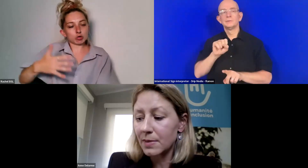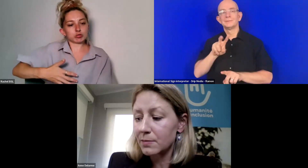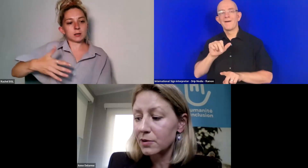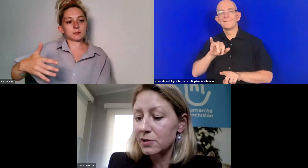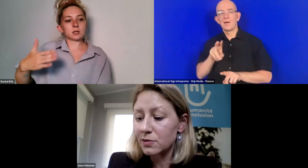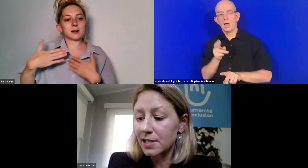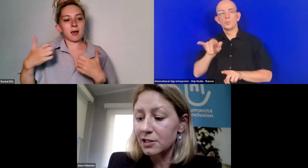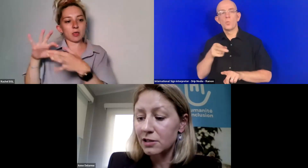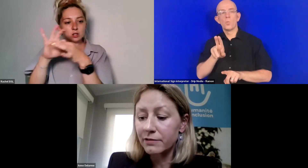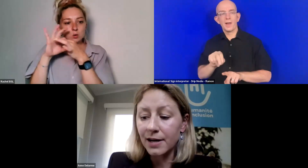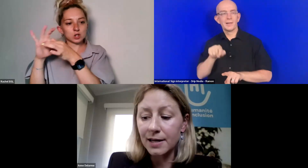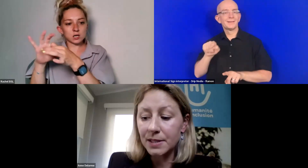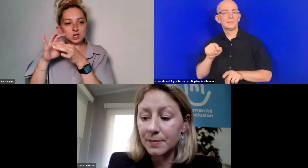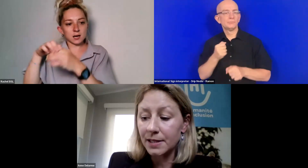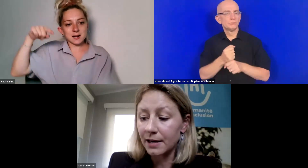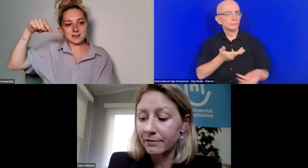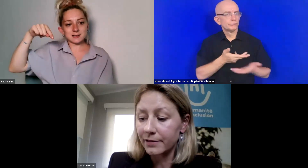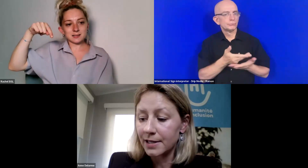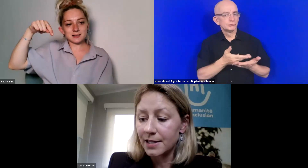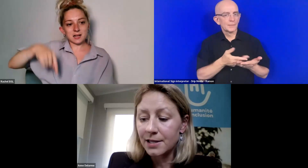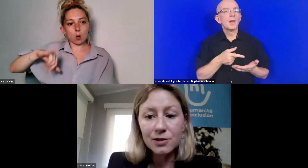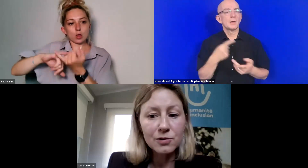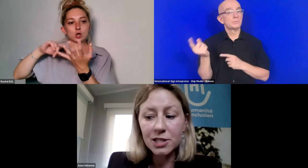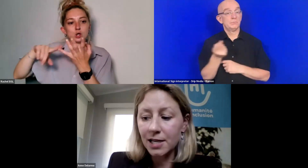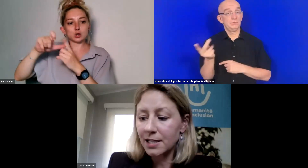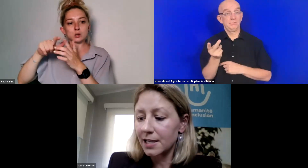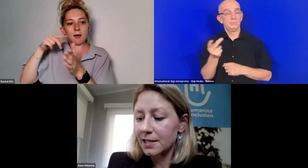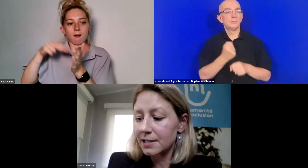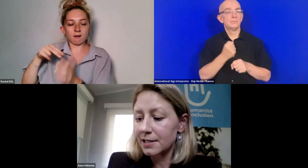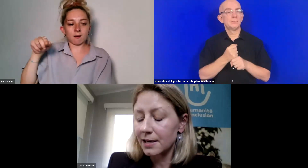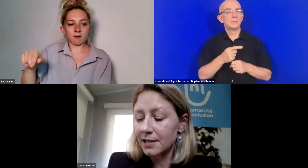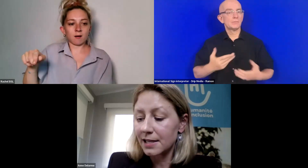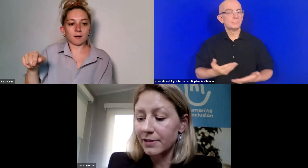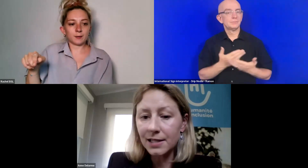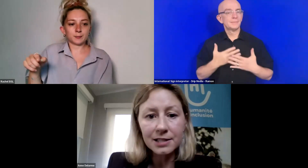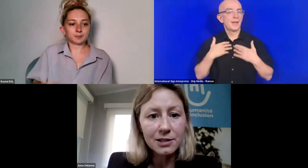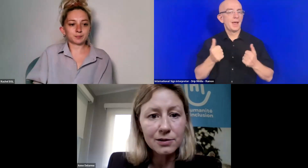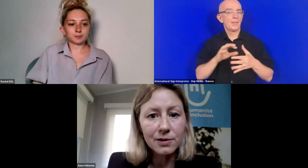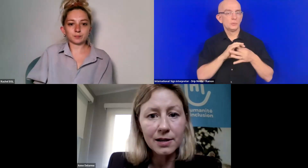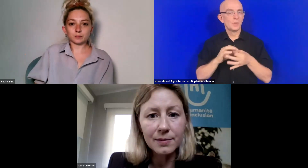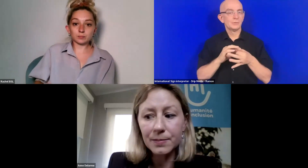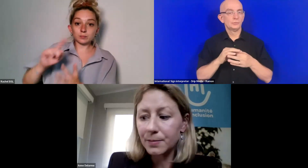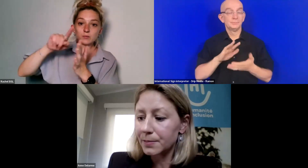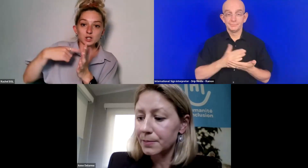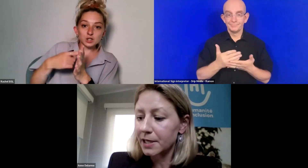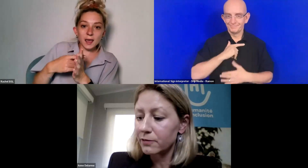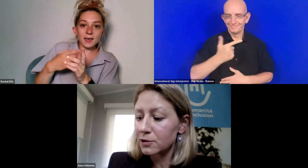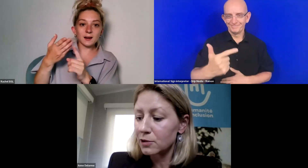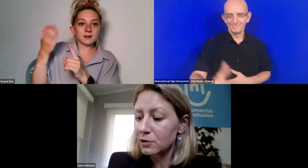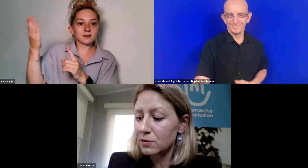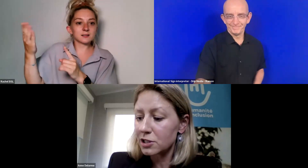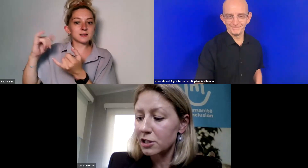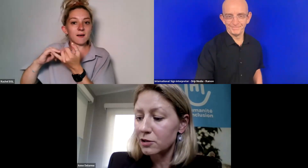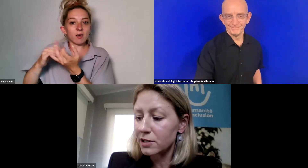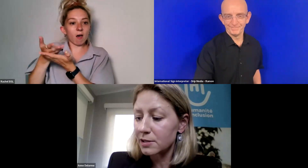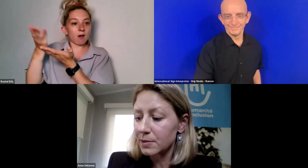which is a member association of IPPF. So Jane and Savia, I'd like to bring it over